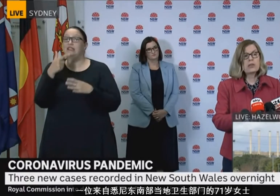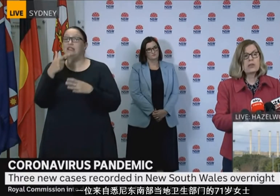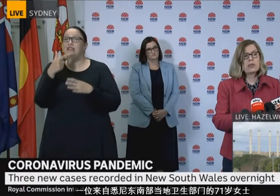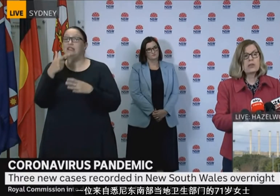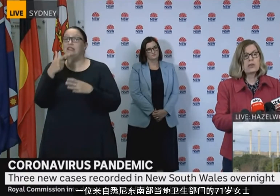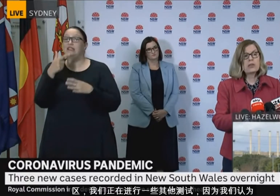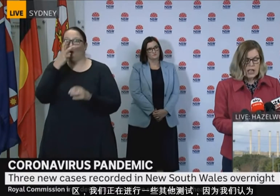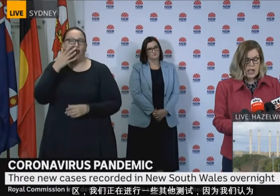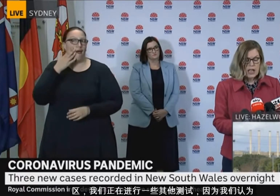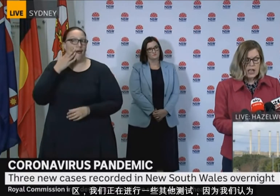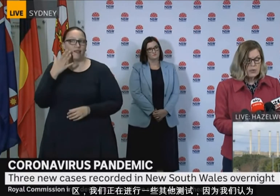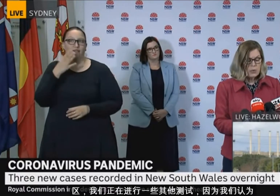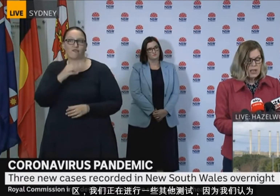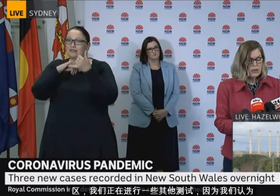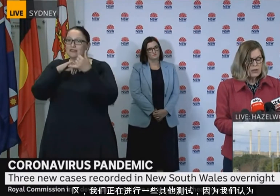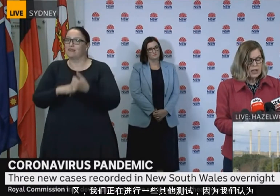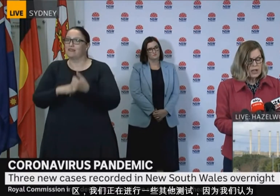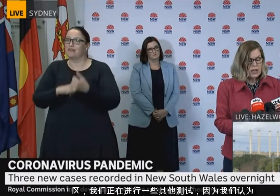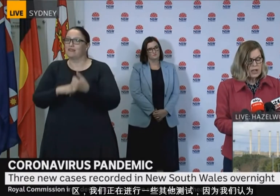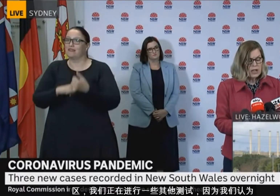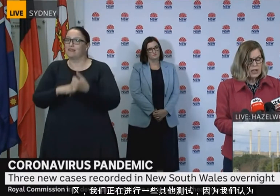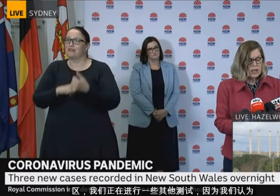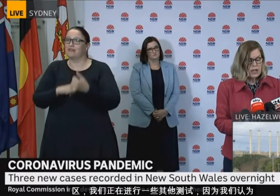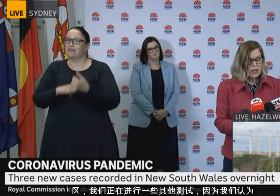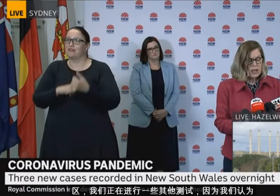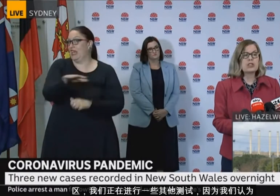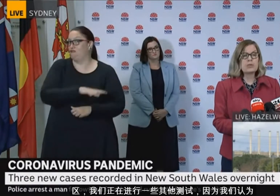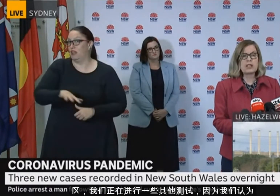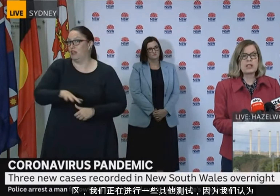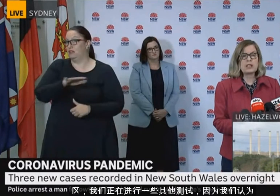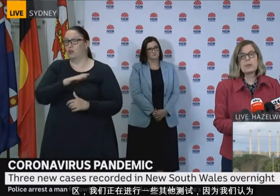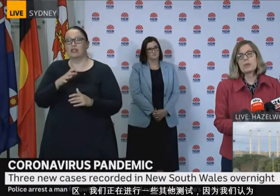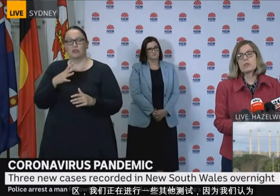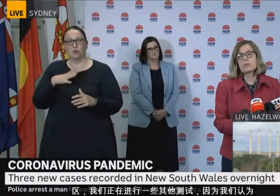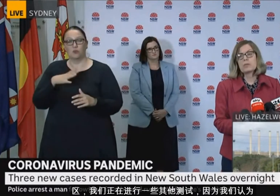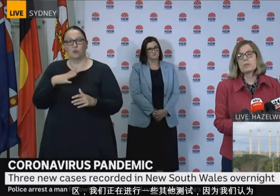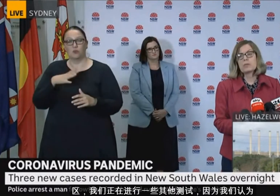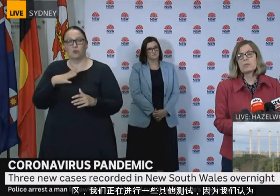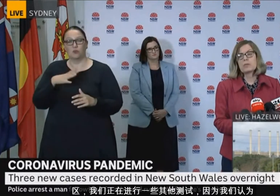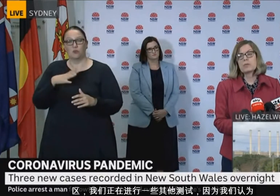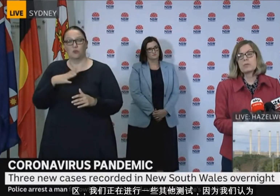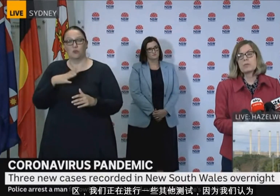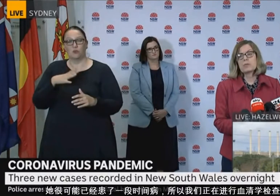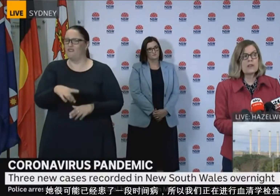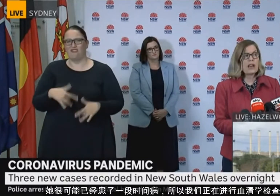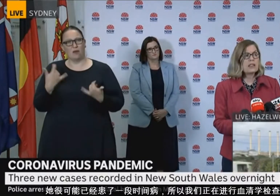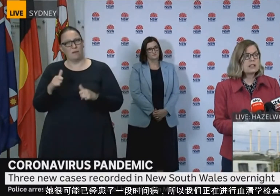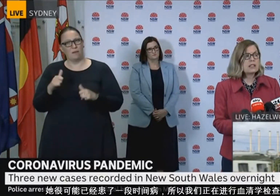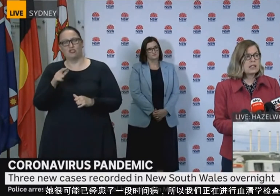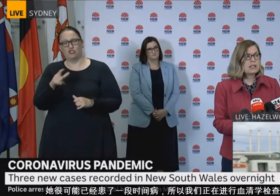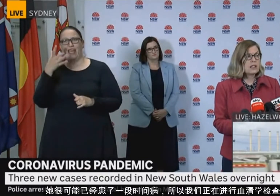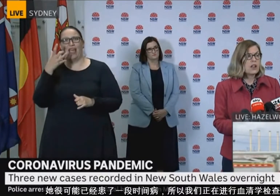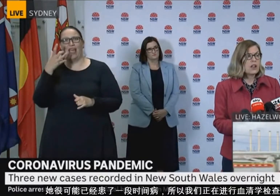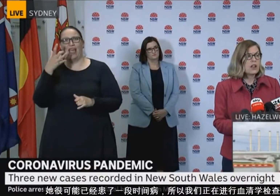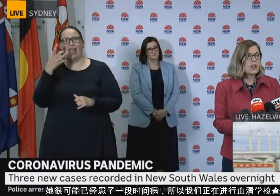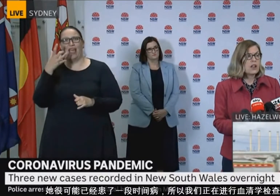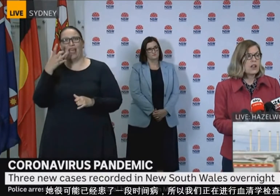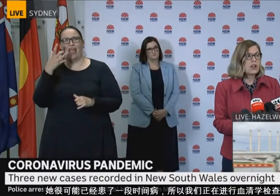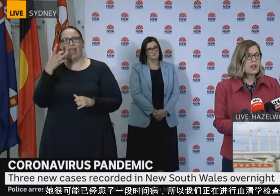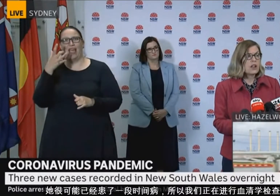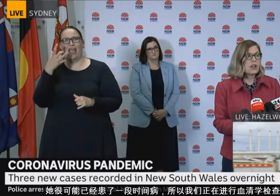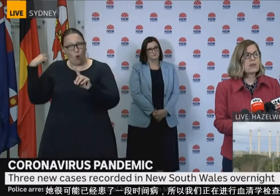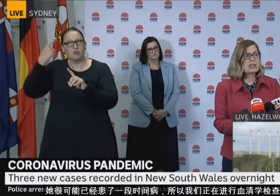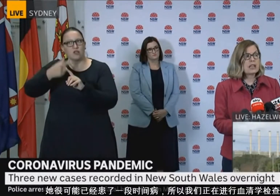from southeastern Sydney Local Health District, and we are undertaking some additional testing because we feel that she may well have